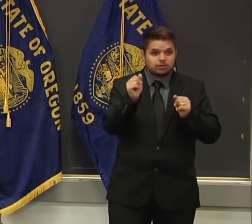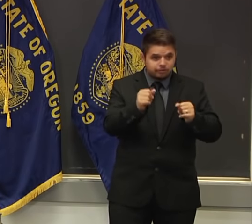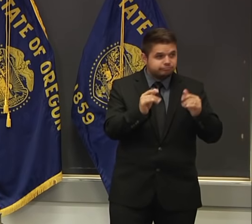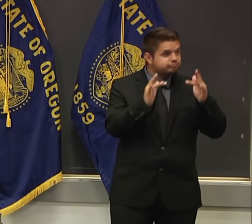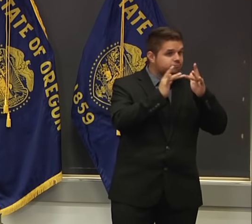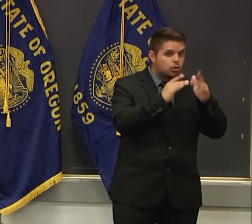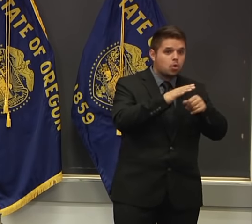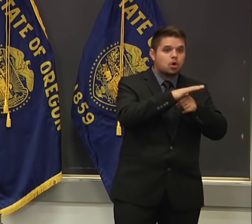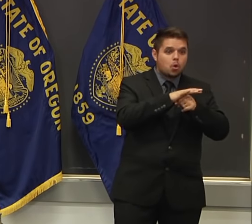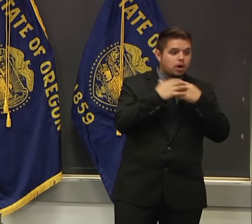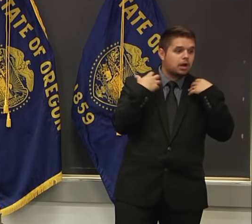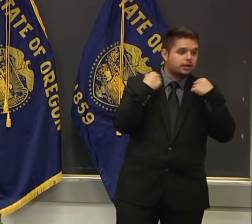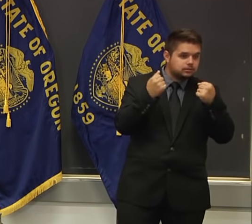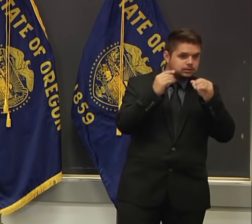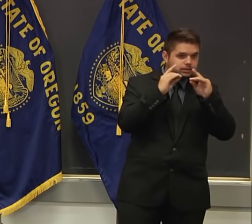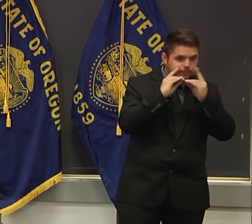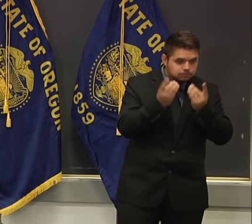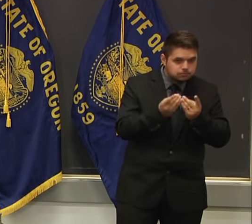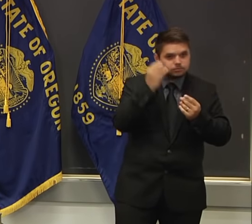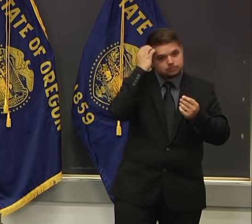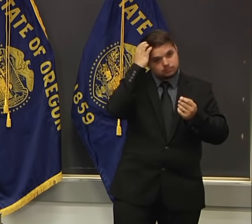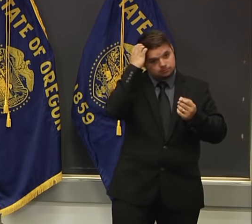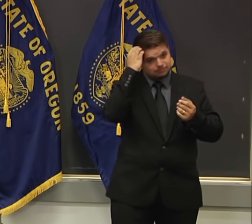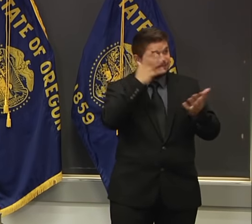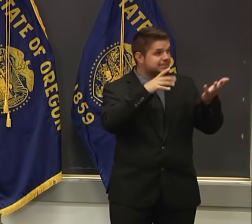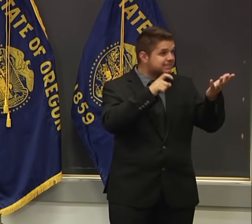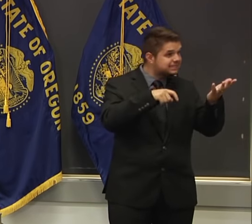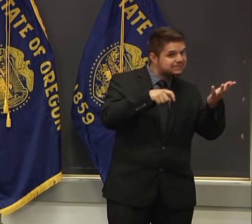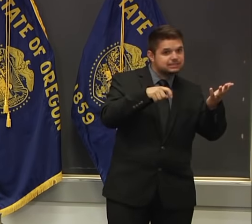department if you are in